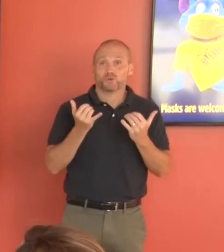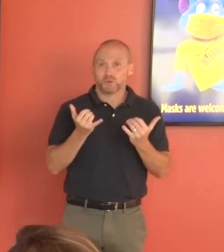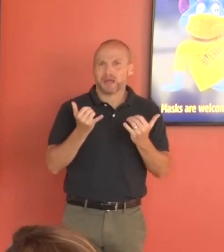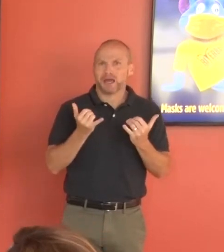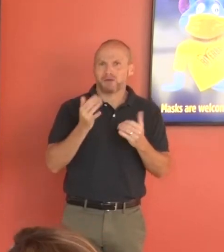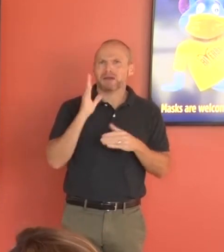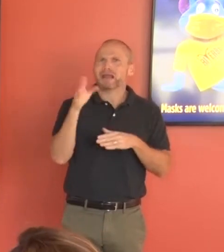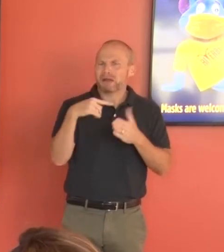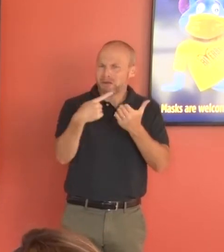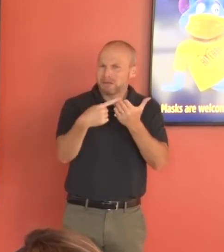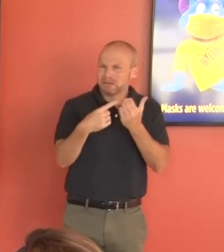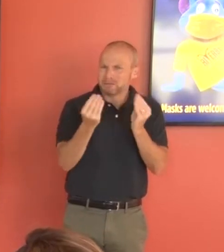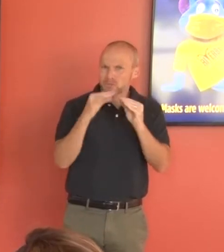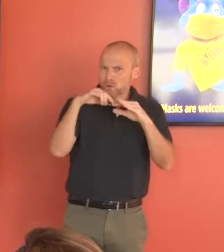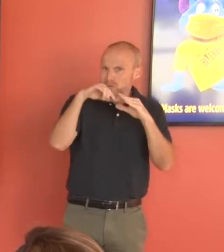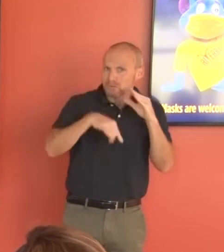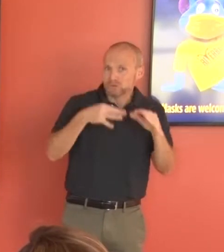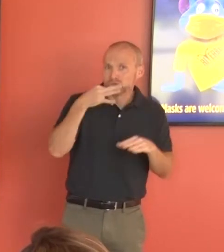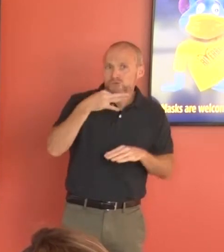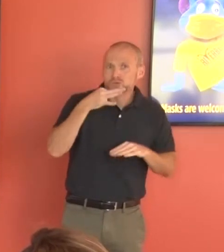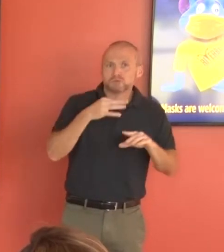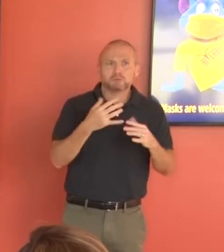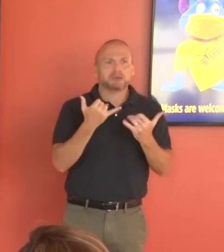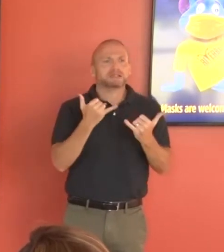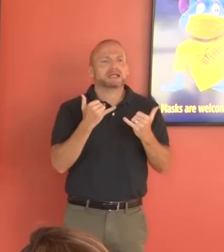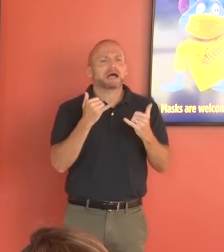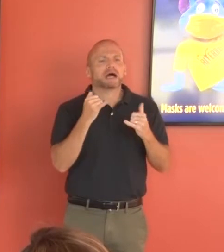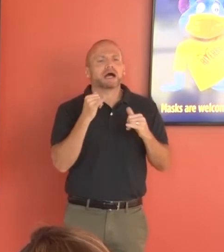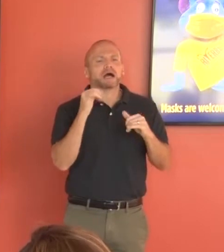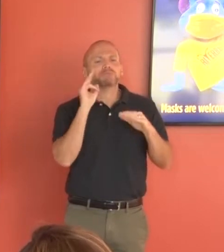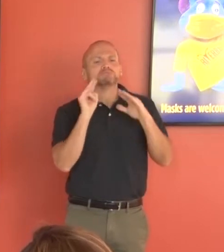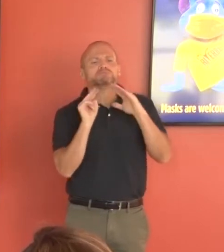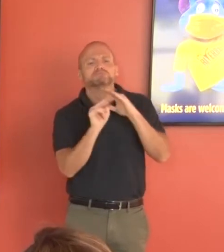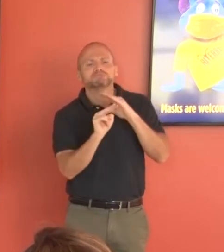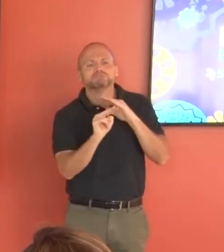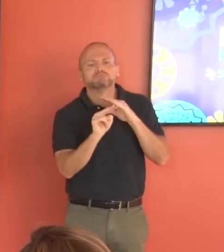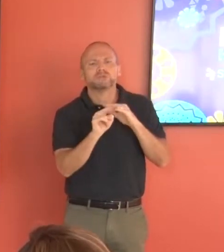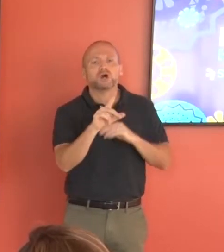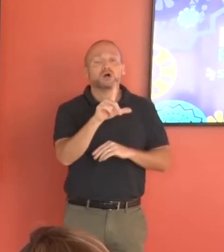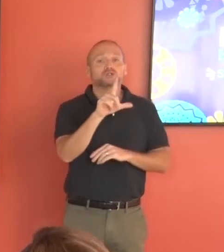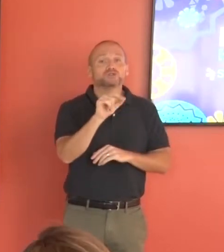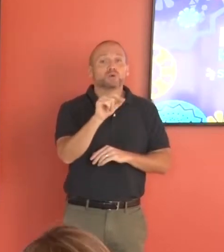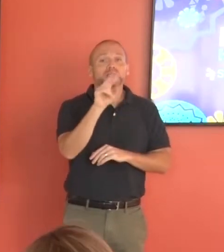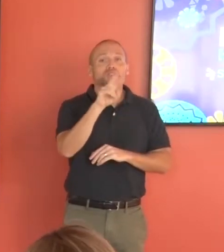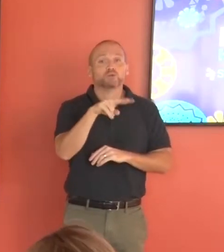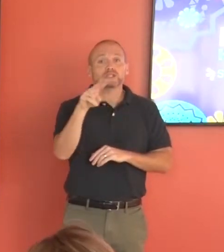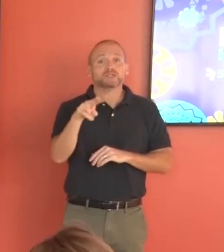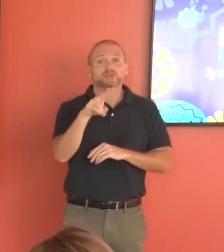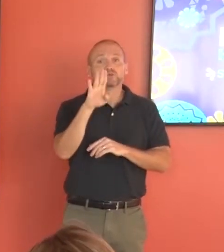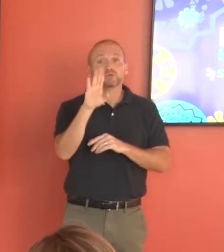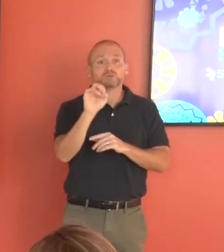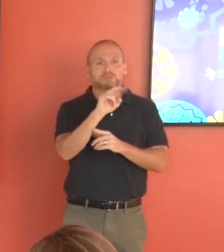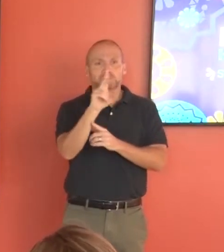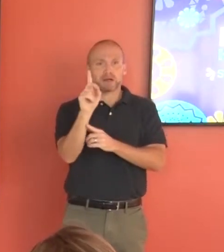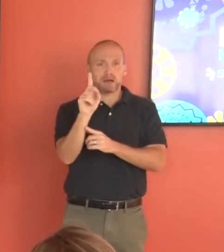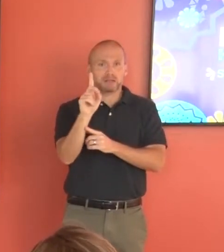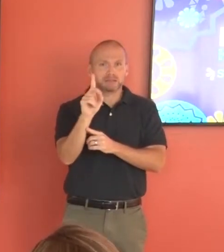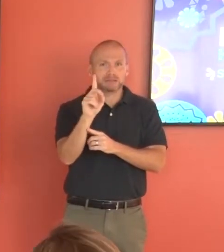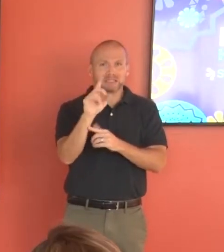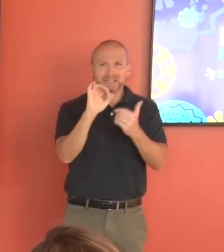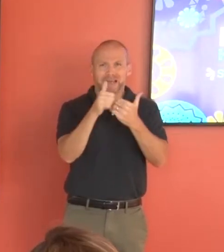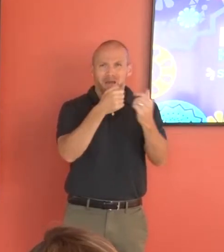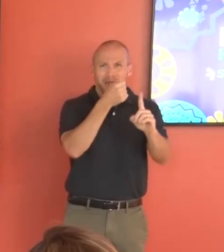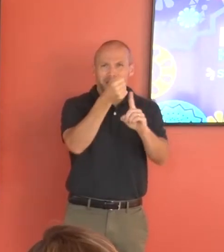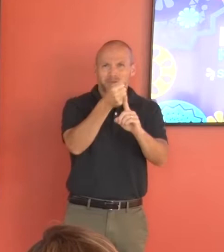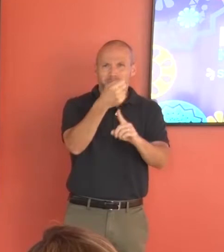get into it in just a minute, what about the 2022 geo bond? And what does that mean for the Hays